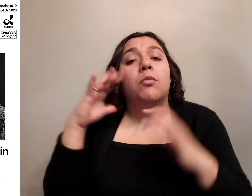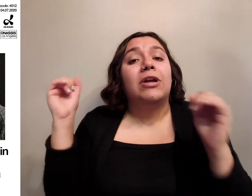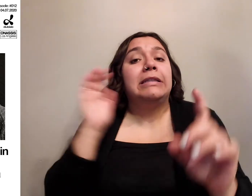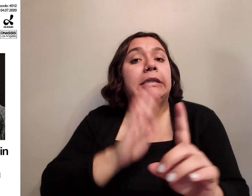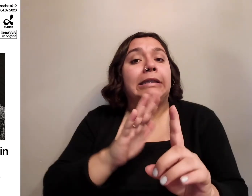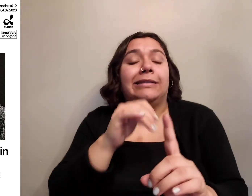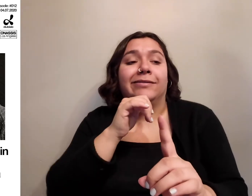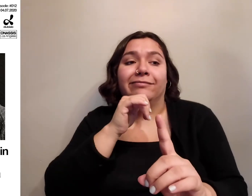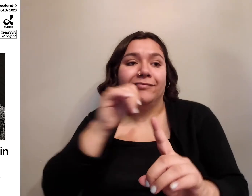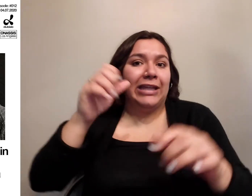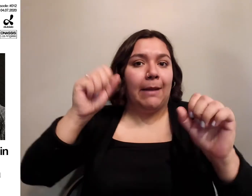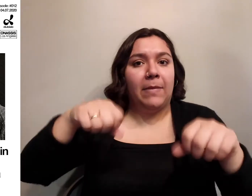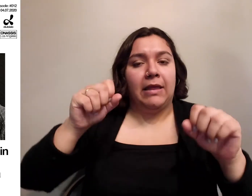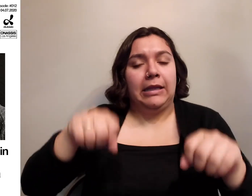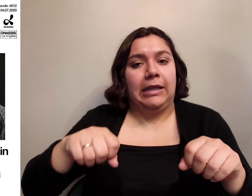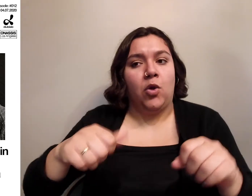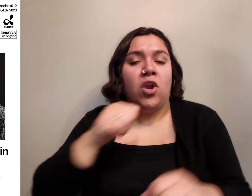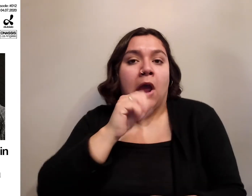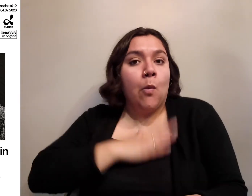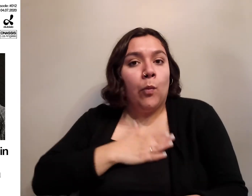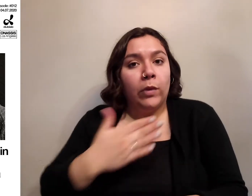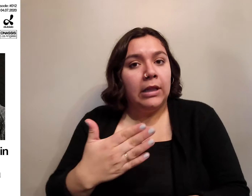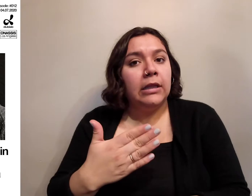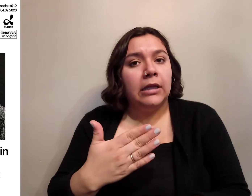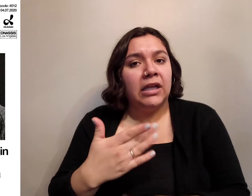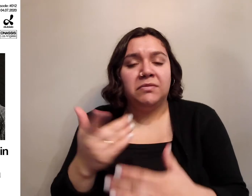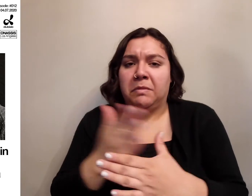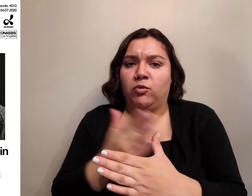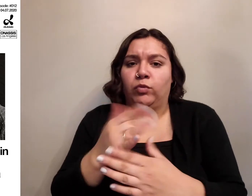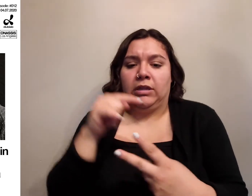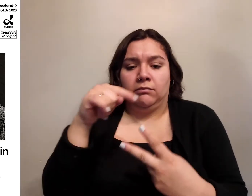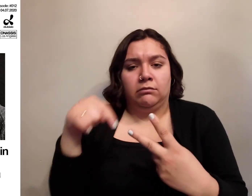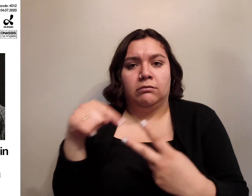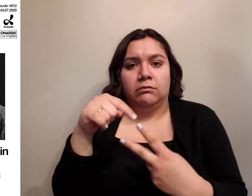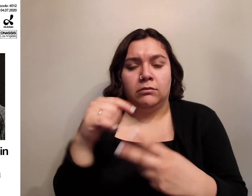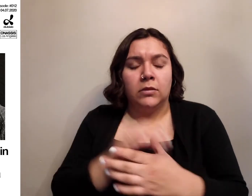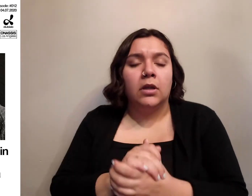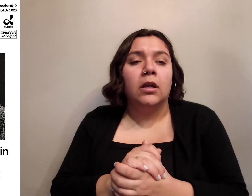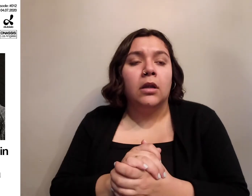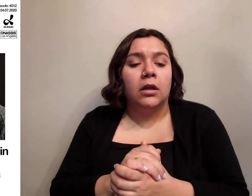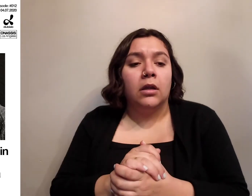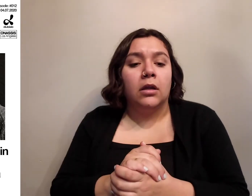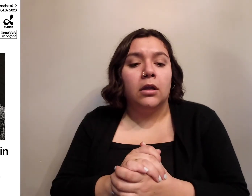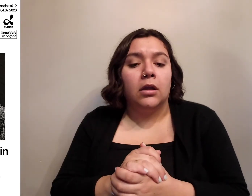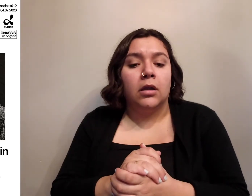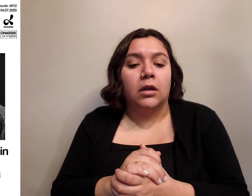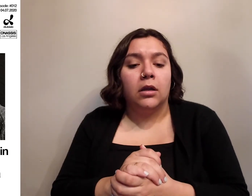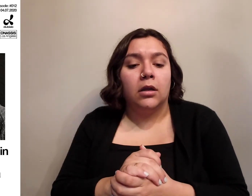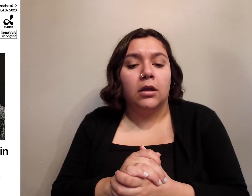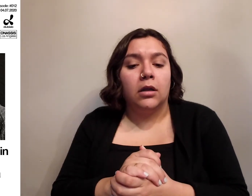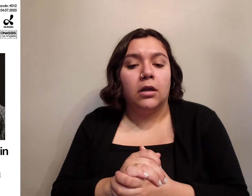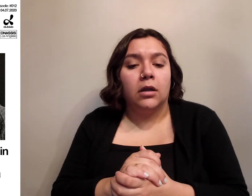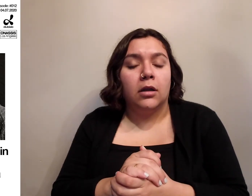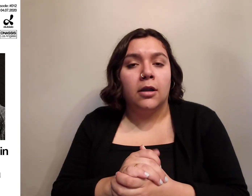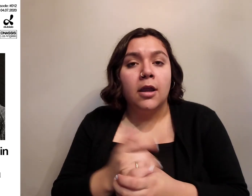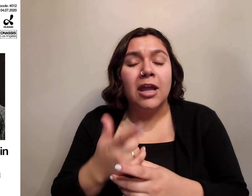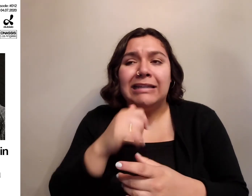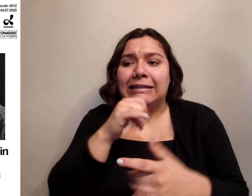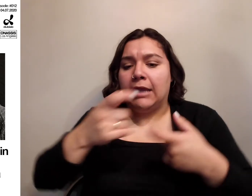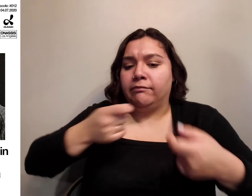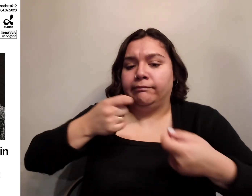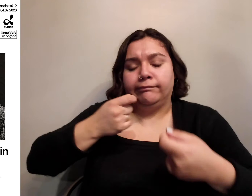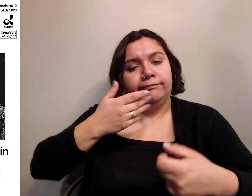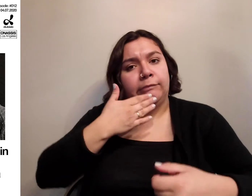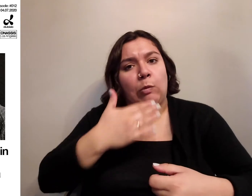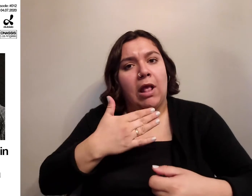inability or unwillingness, somewhere in between those two, to deal sufficiently with this crisis